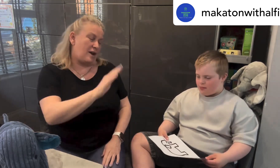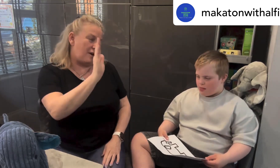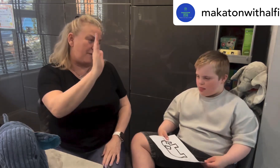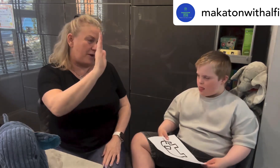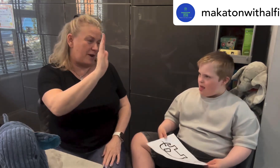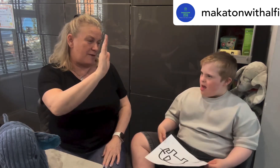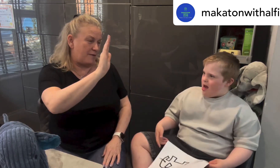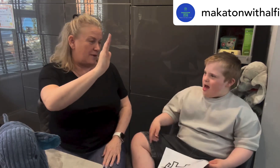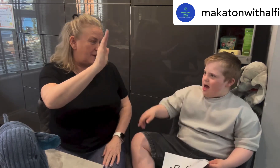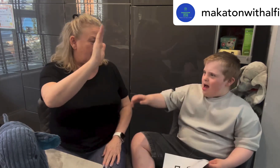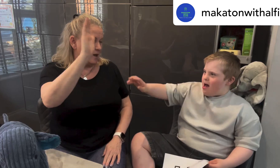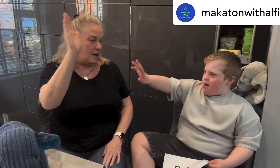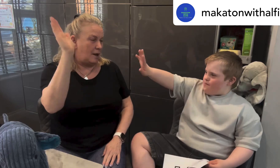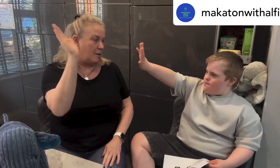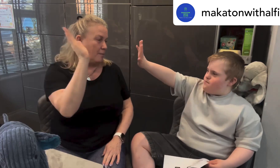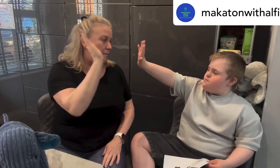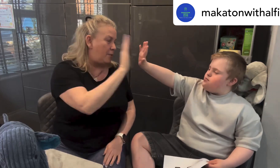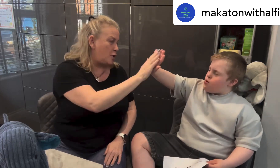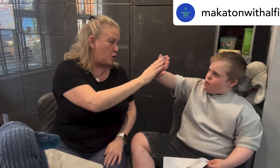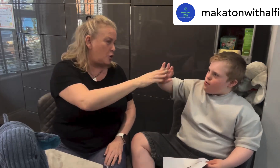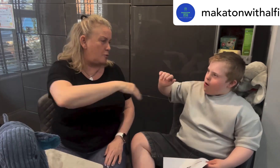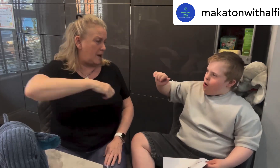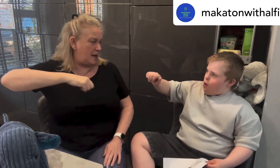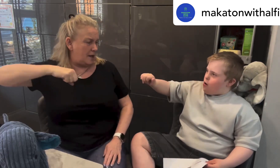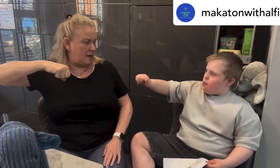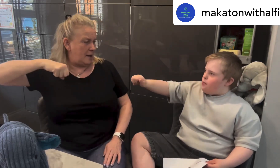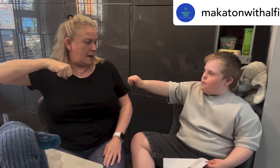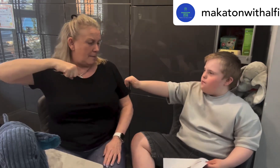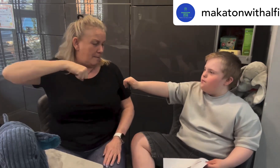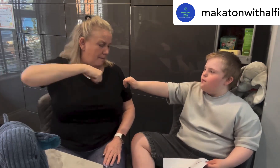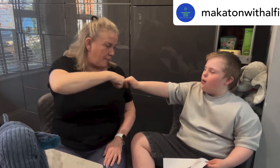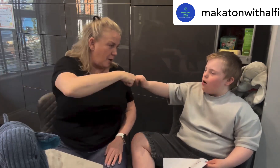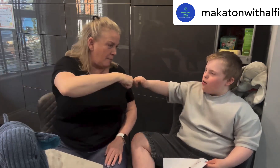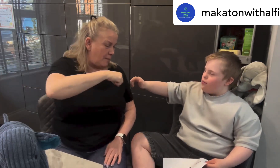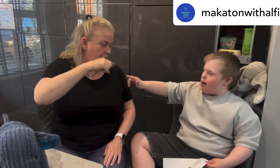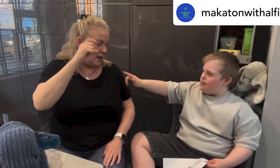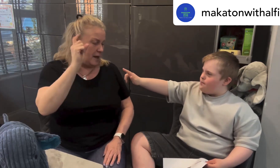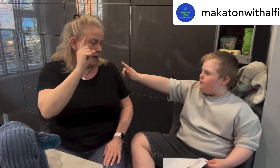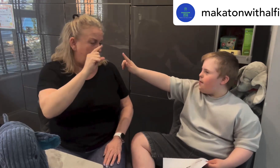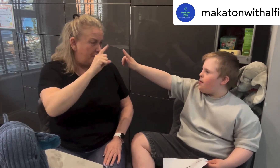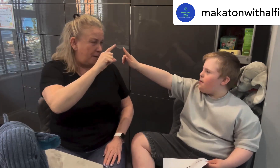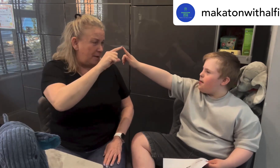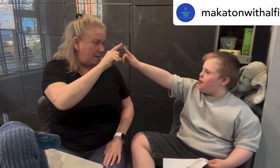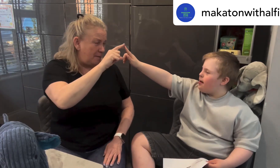high five. A boom and a bump and a...